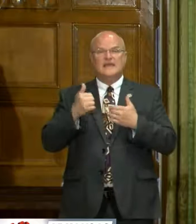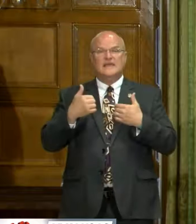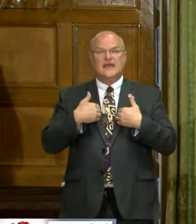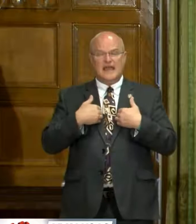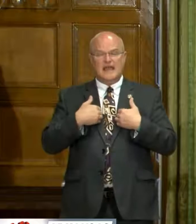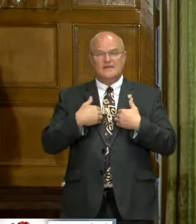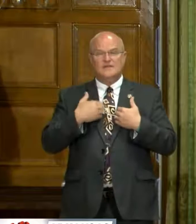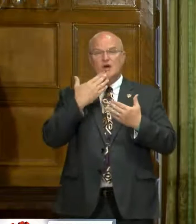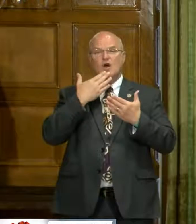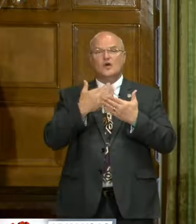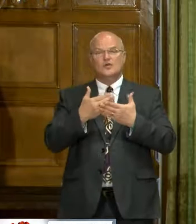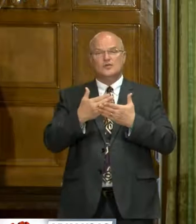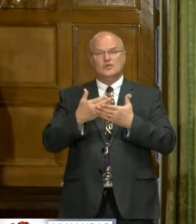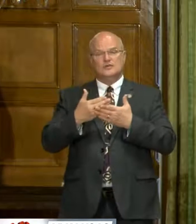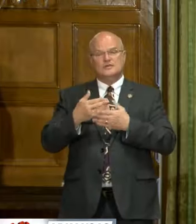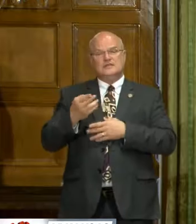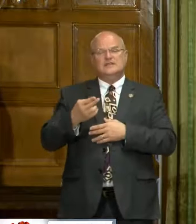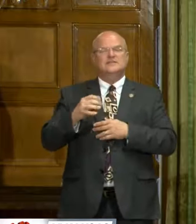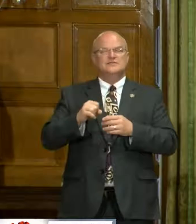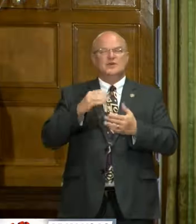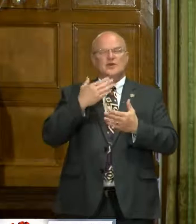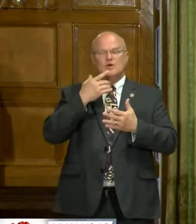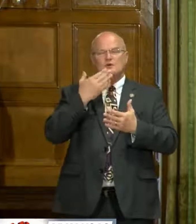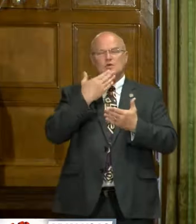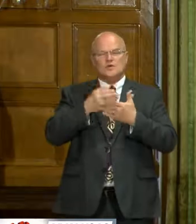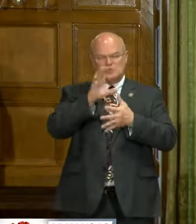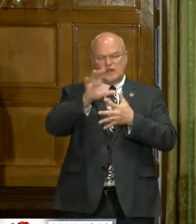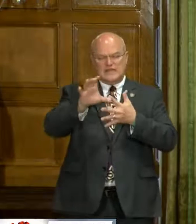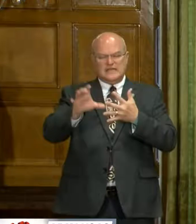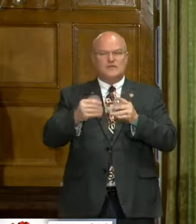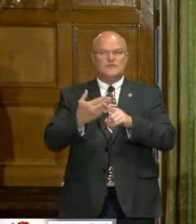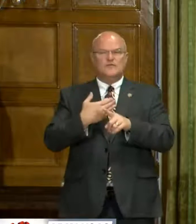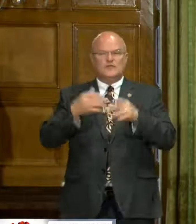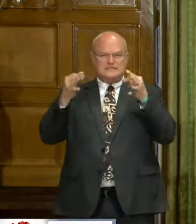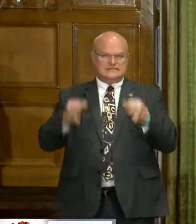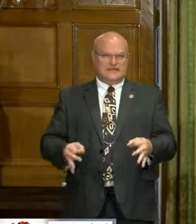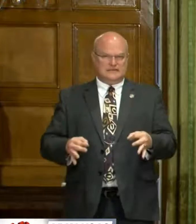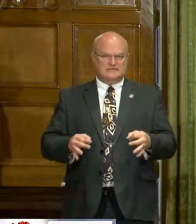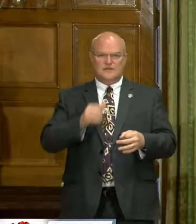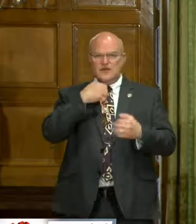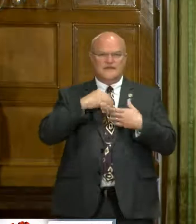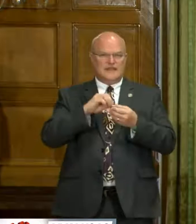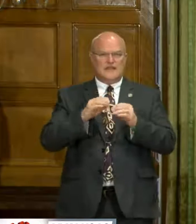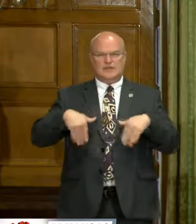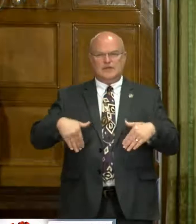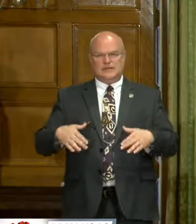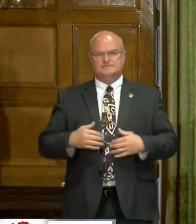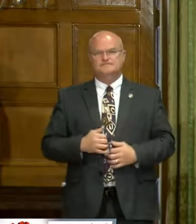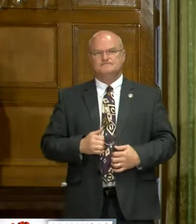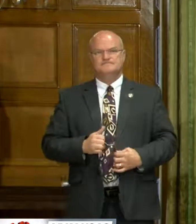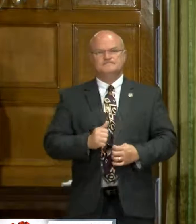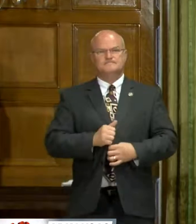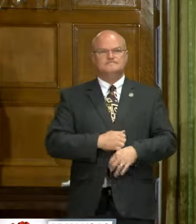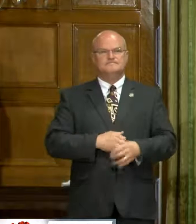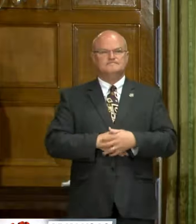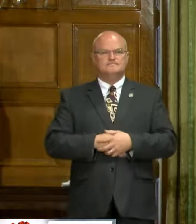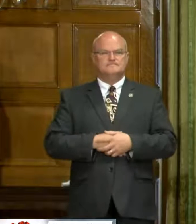got a good record. So they go through those criteria before they make a final decision, so we don't have that number yet.